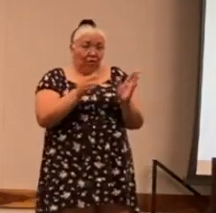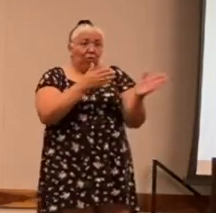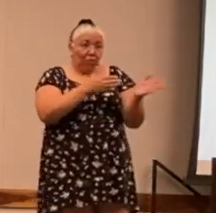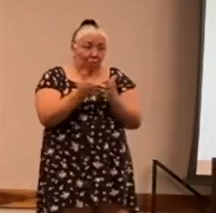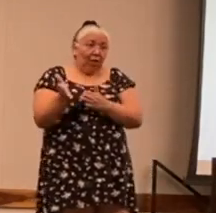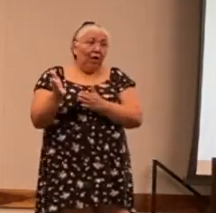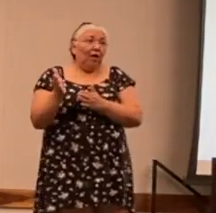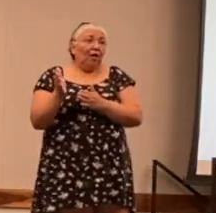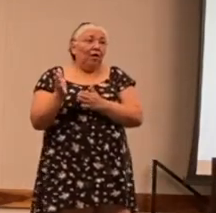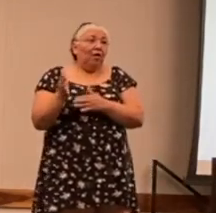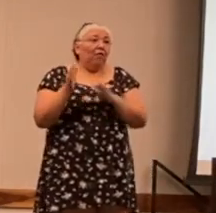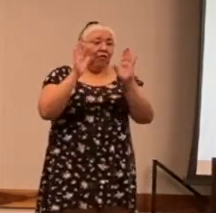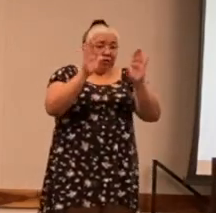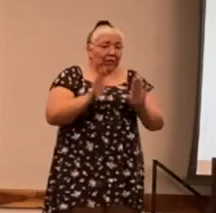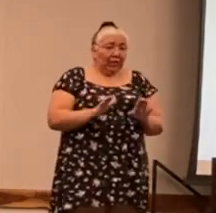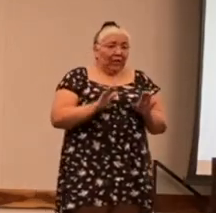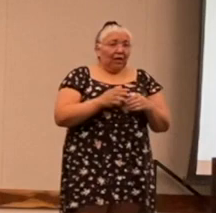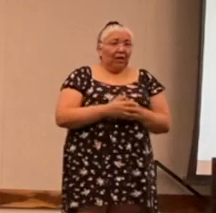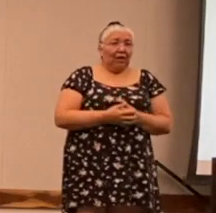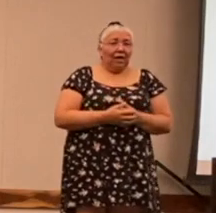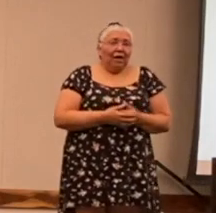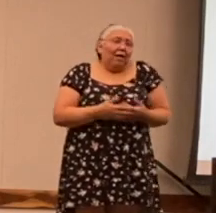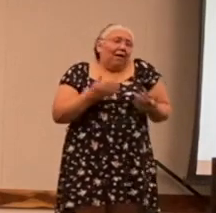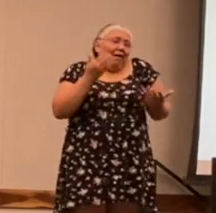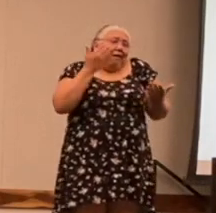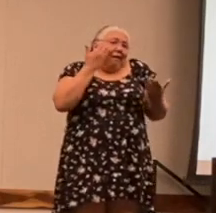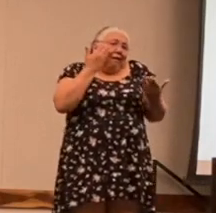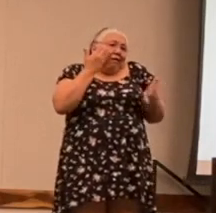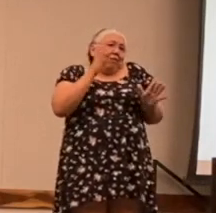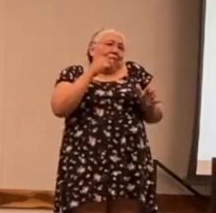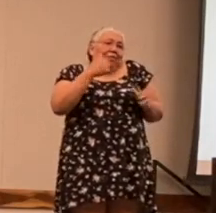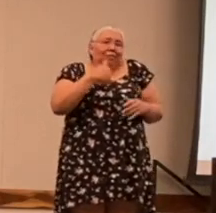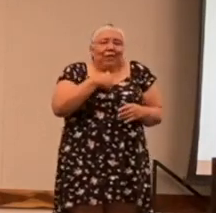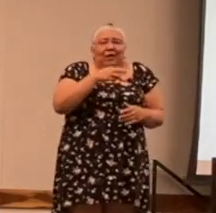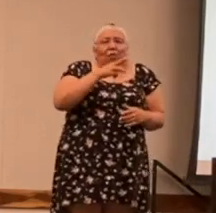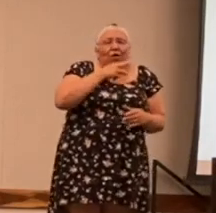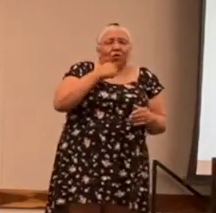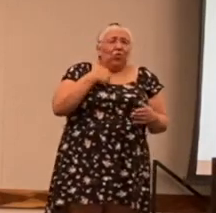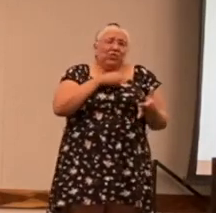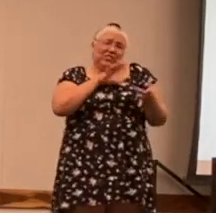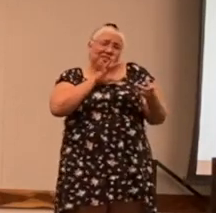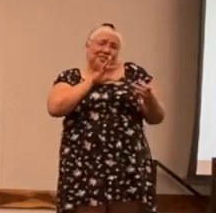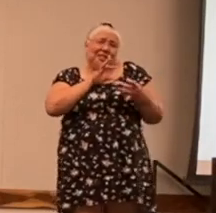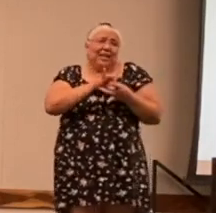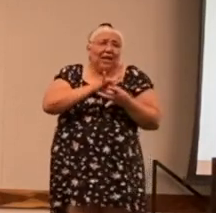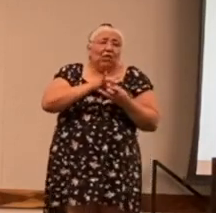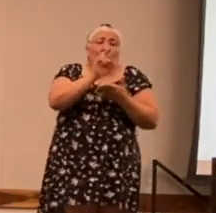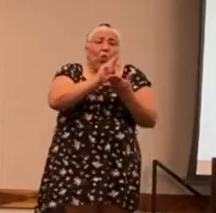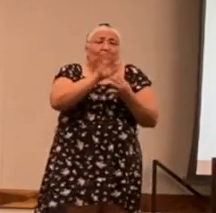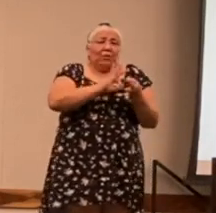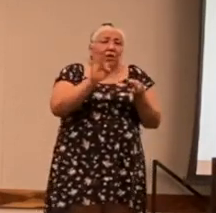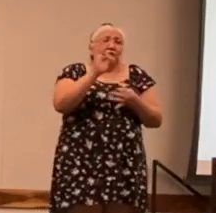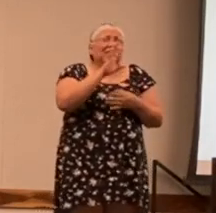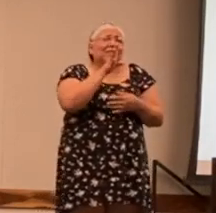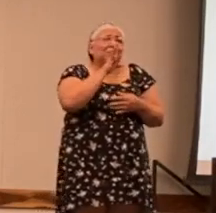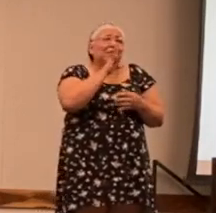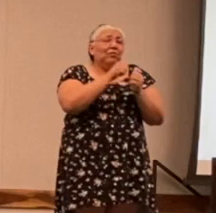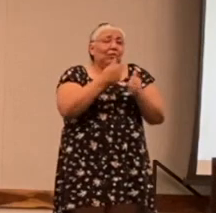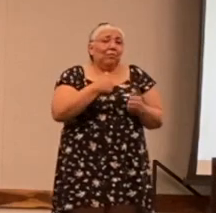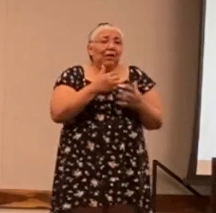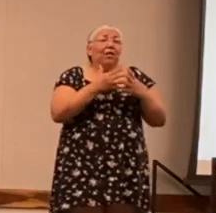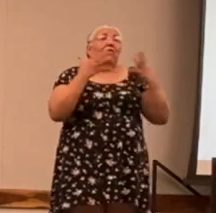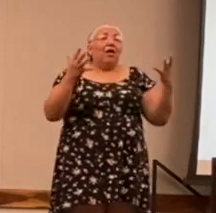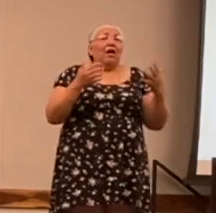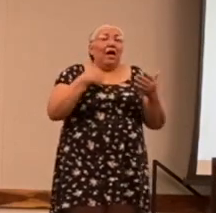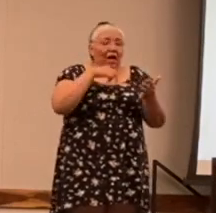prepare for Sunday. I like to, I don't know about me and water, but we just connect, right? The Holy Spirit just speaks to me a lot. So